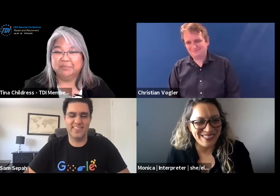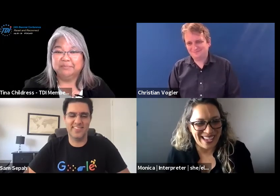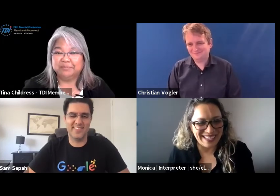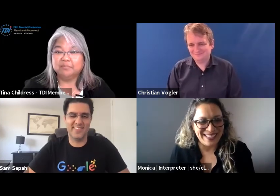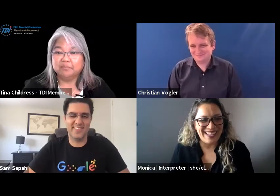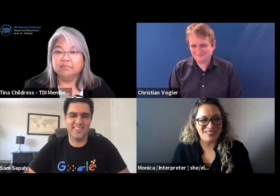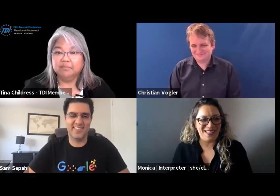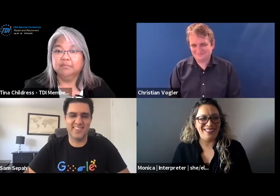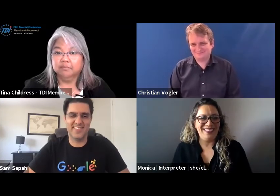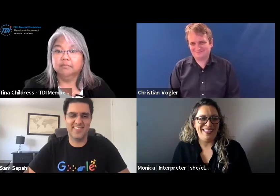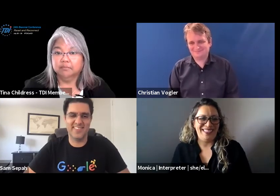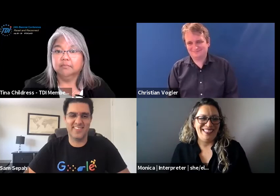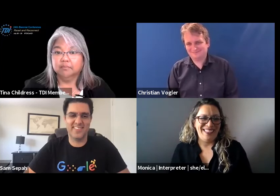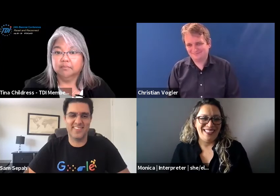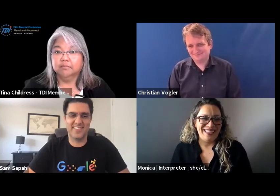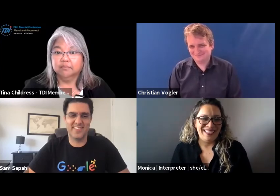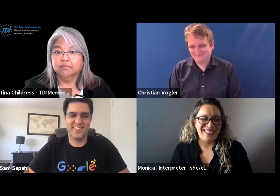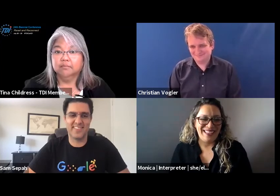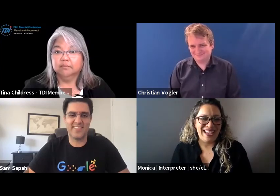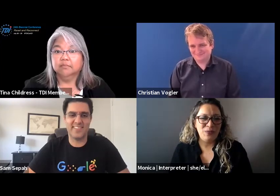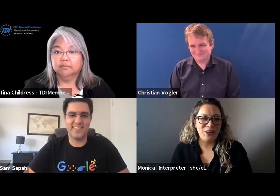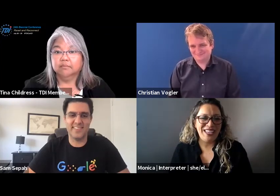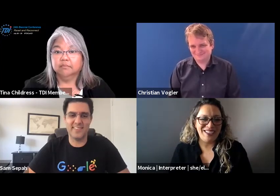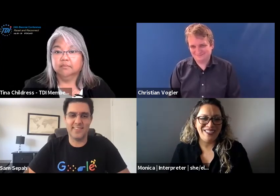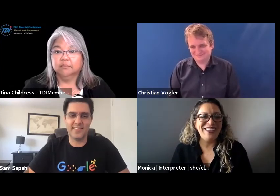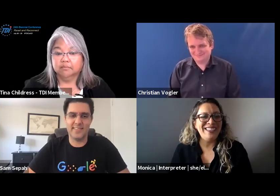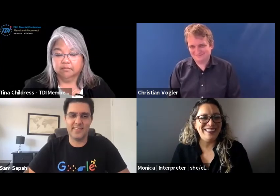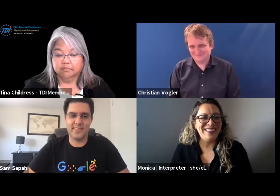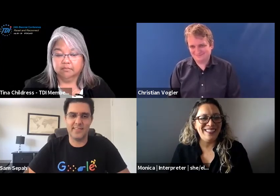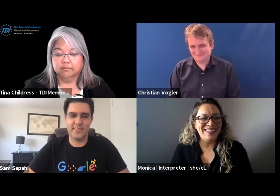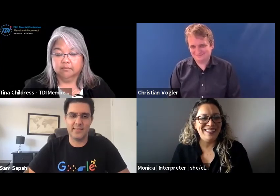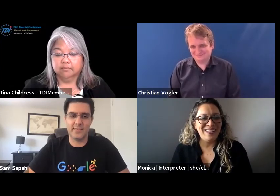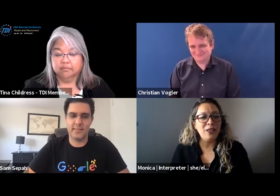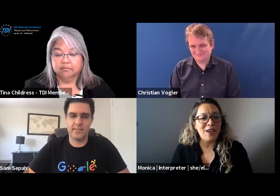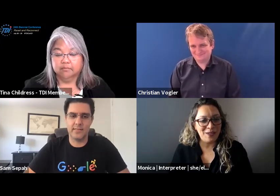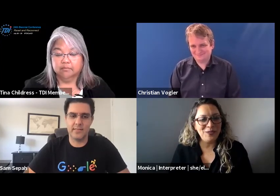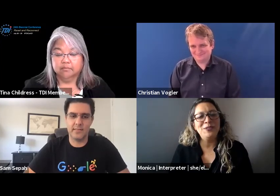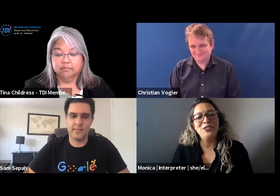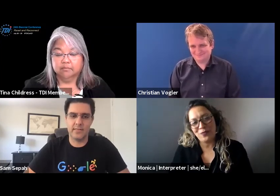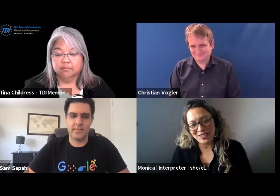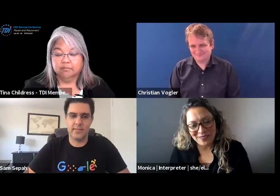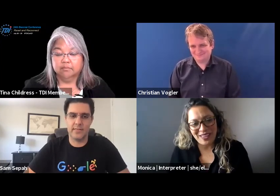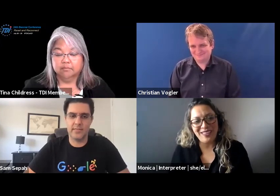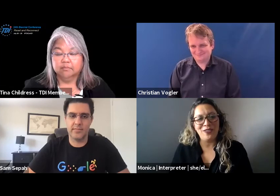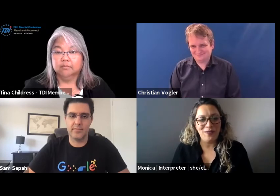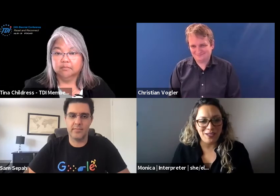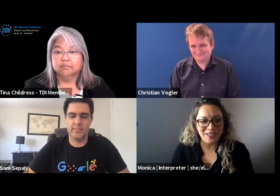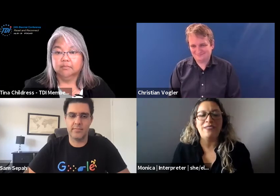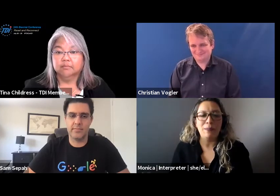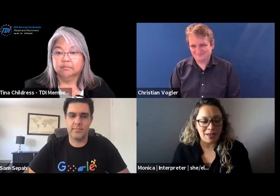do that as well. I work here in Colorado Commission for the Deaf and Hard of Hearing, deaf